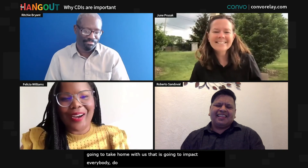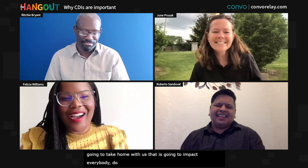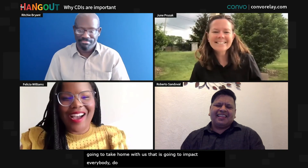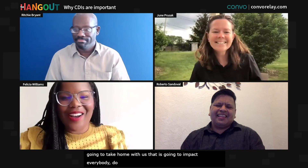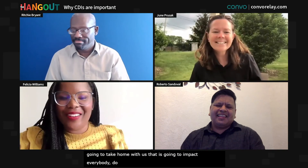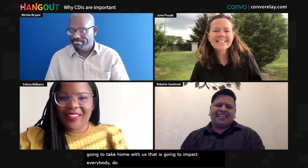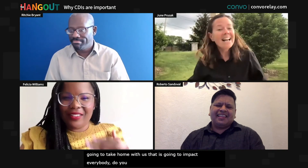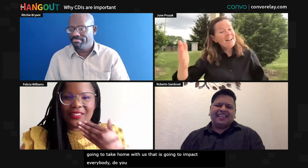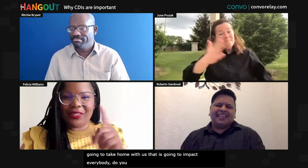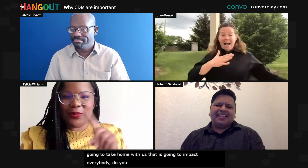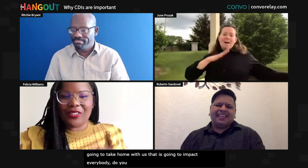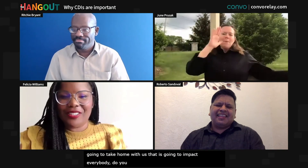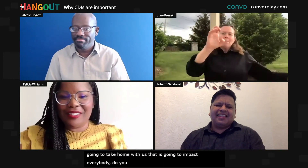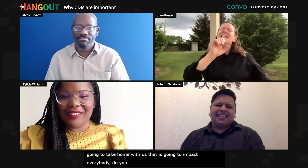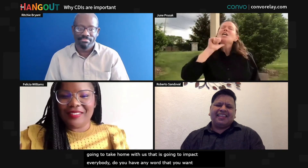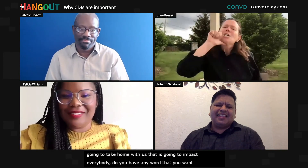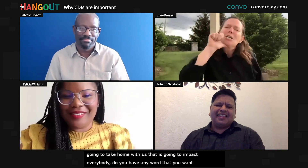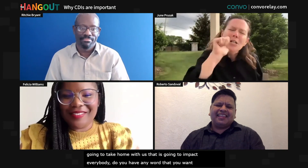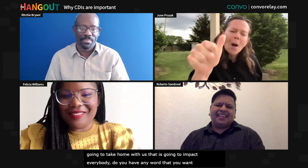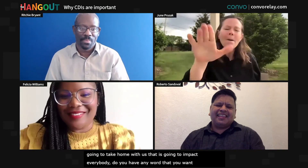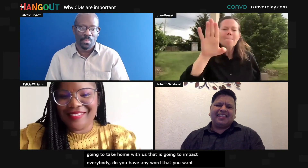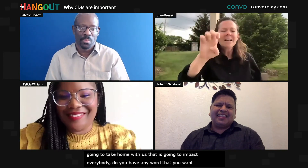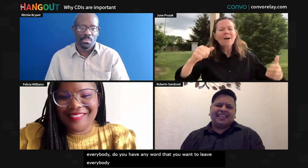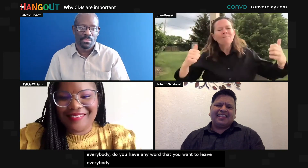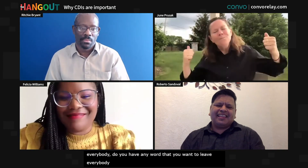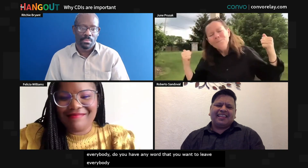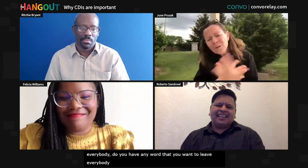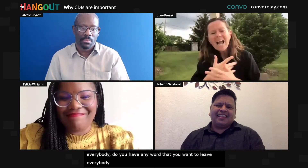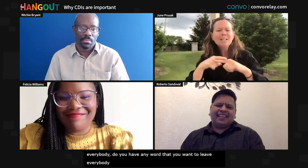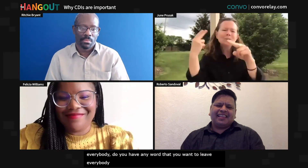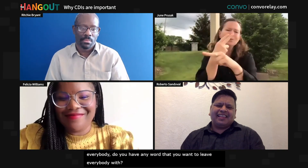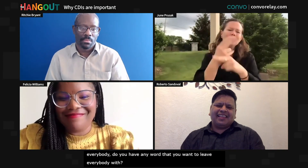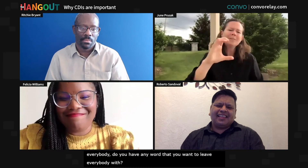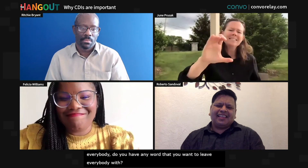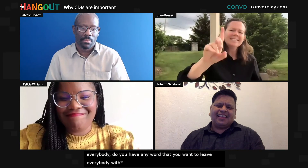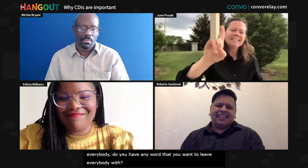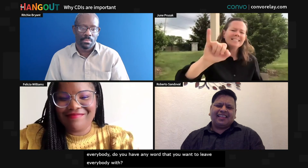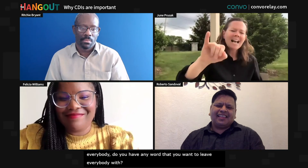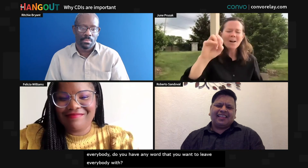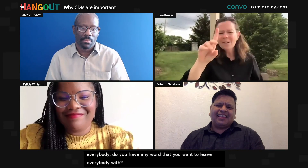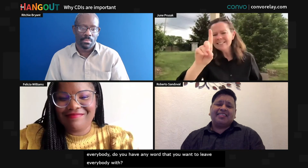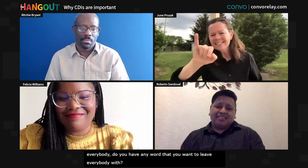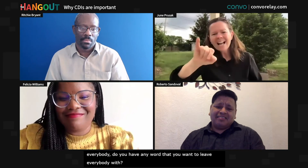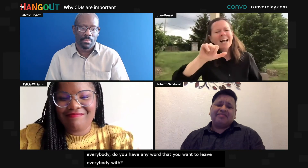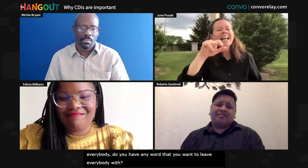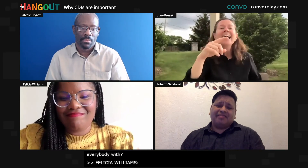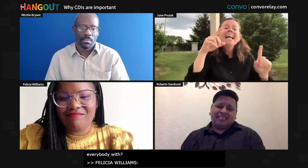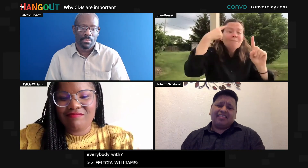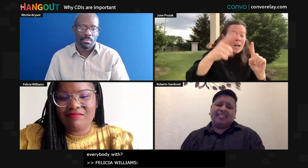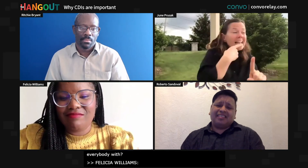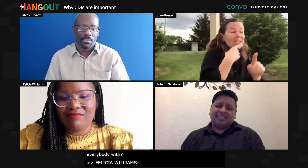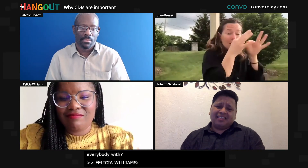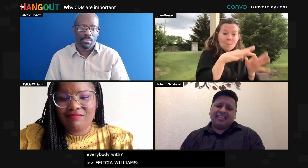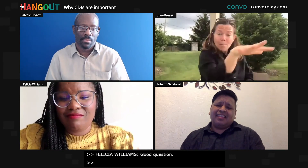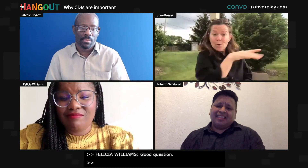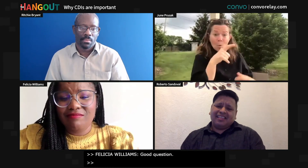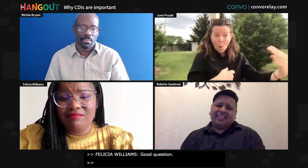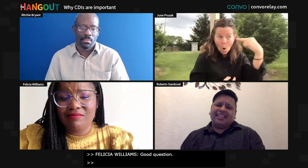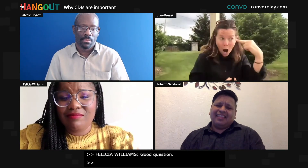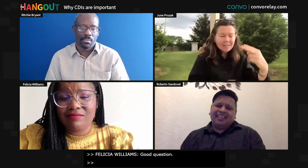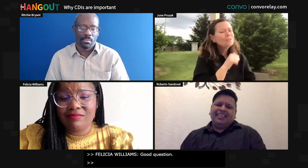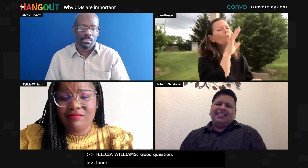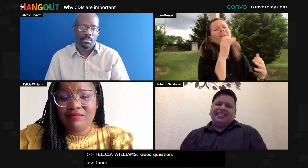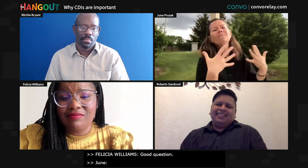that you want to leave everybody with, or any Wow, good thoughts? question. Mine is don't be afraid to use a CDI or